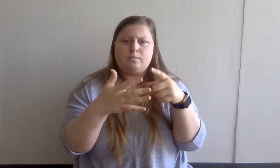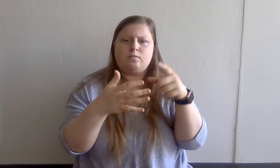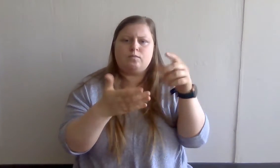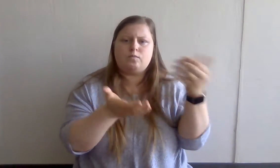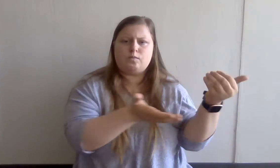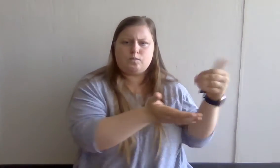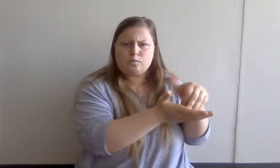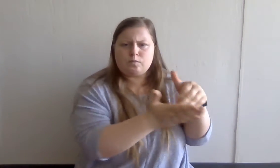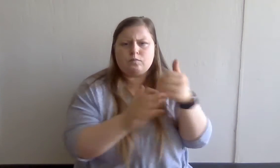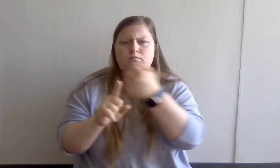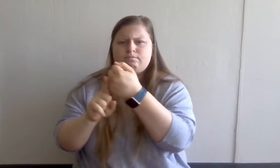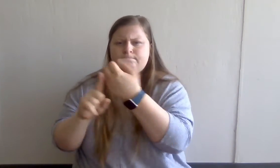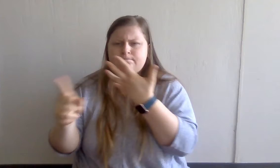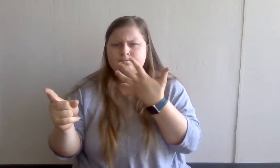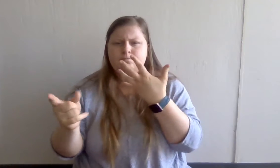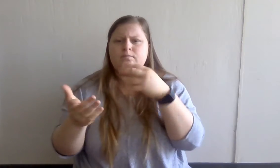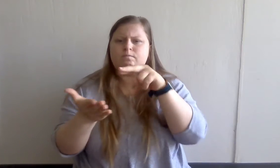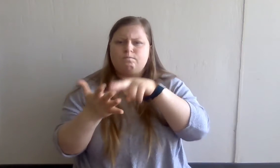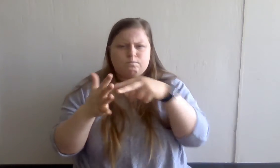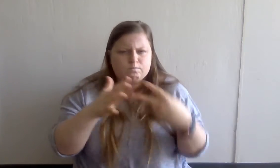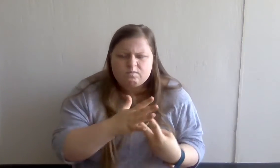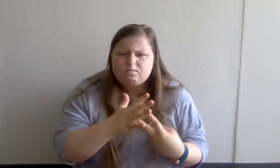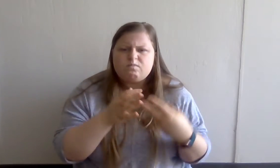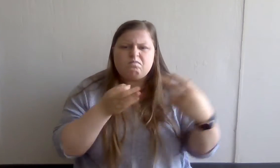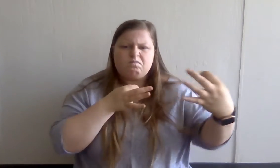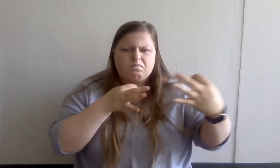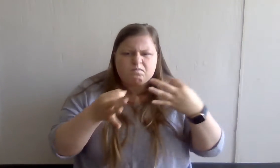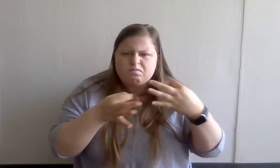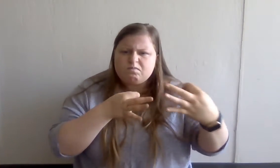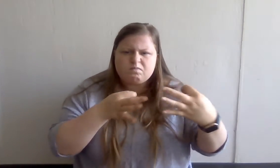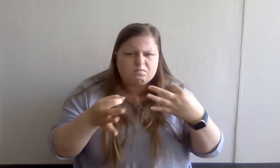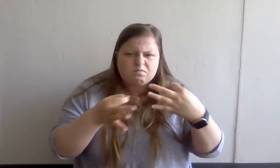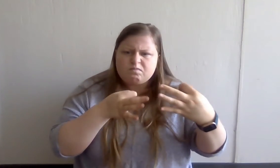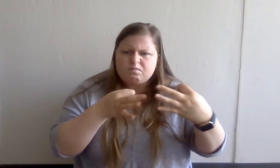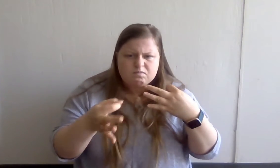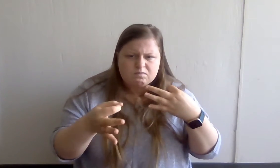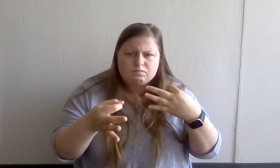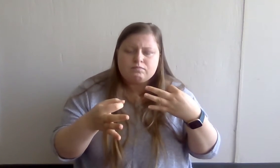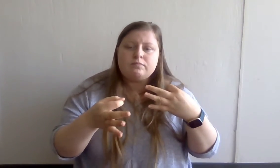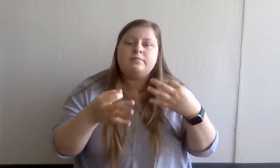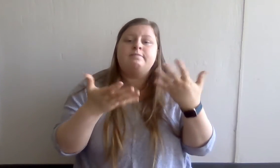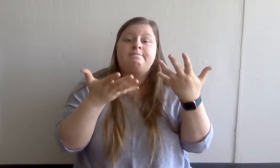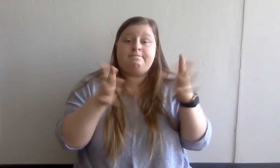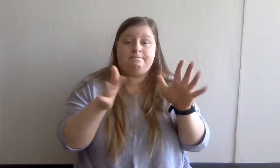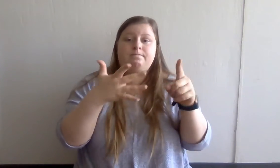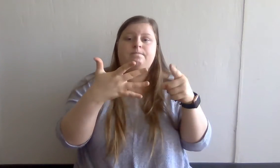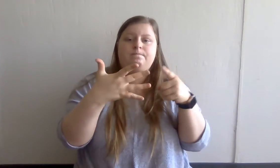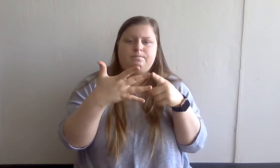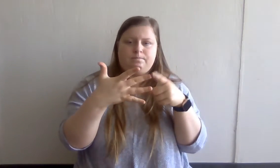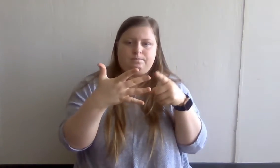Then, we will discuss what the meaning of recast and expansion is.